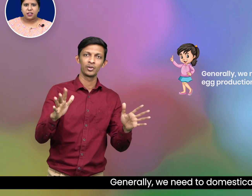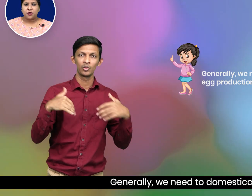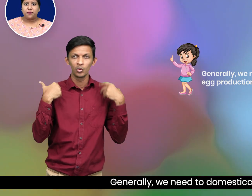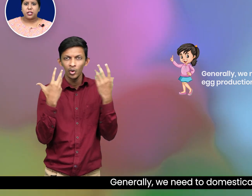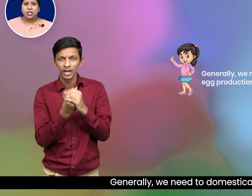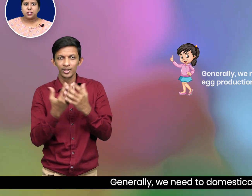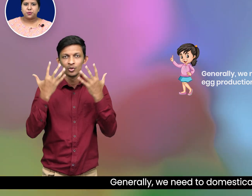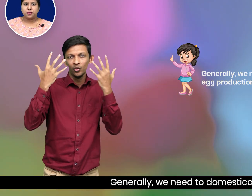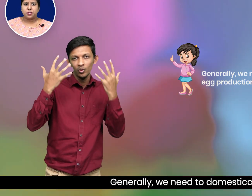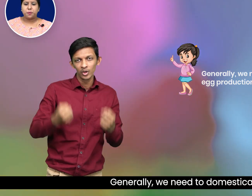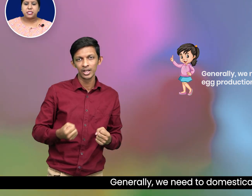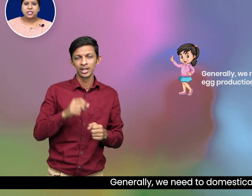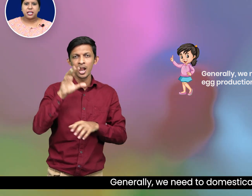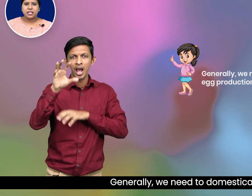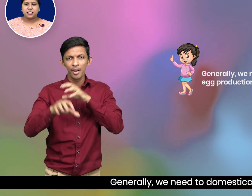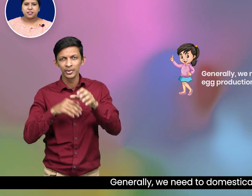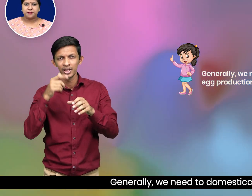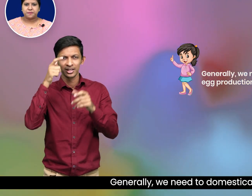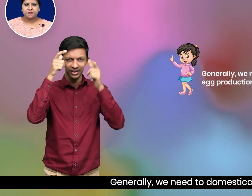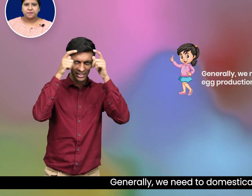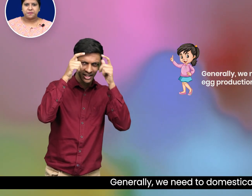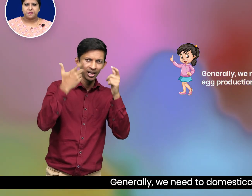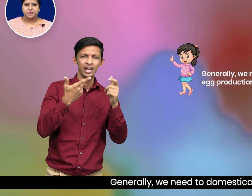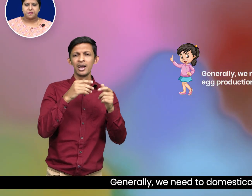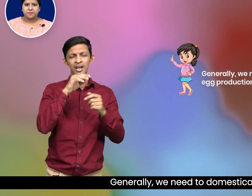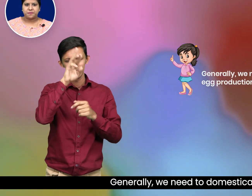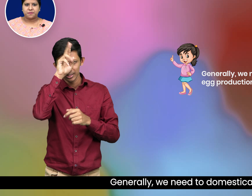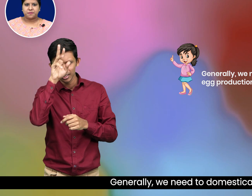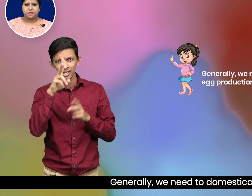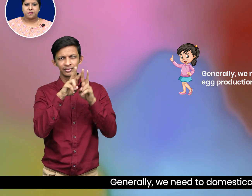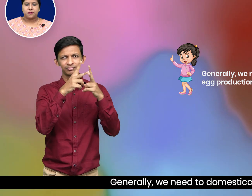Generally, we need to domesticate